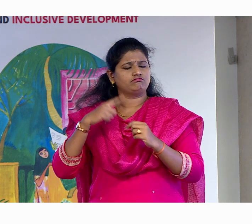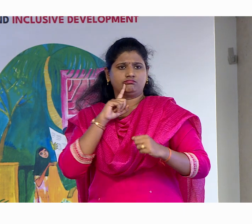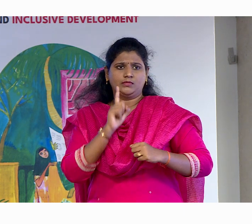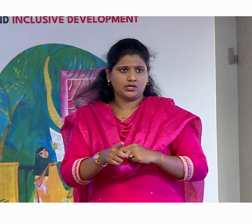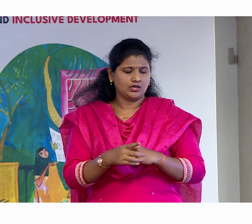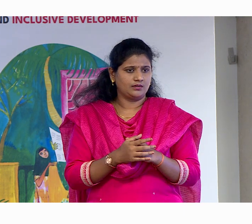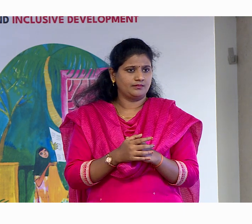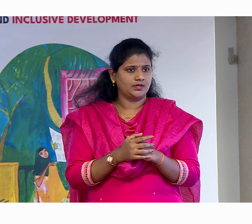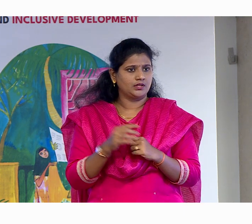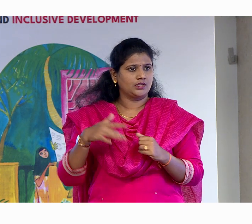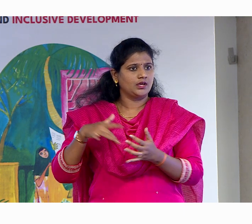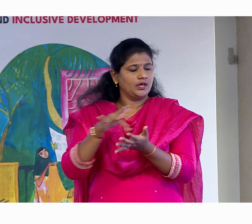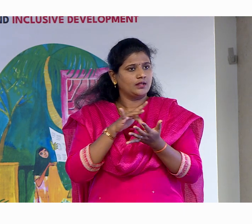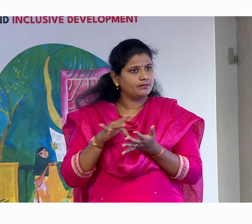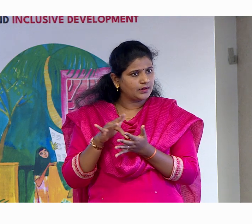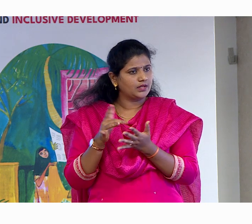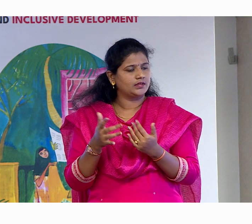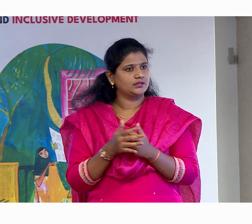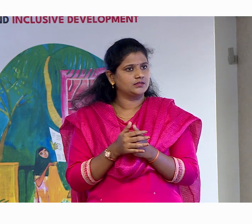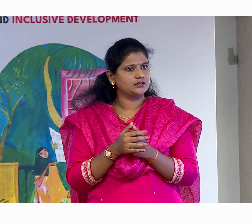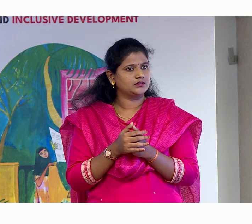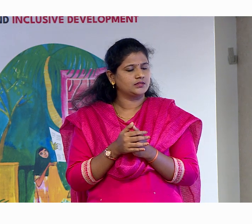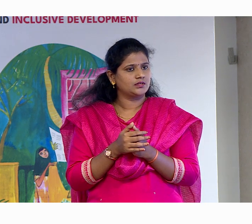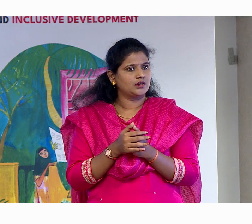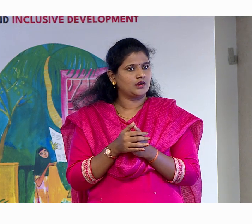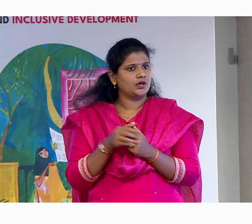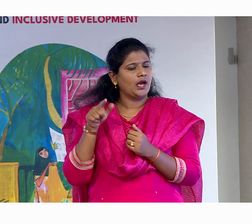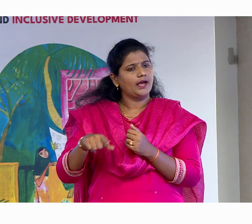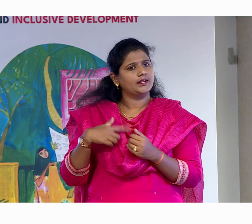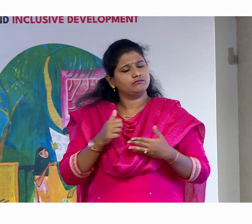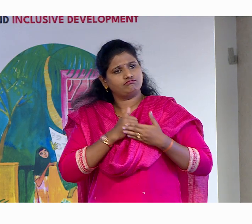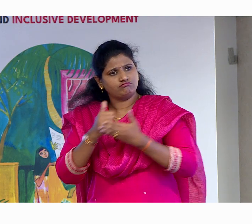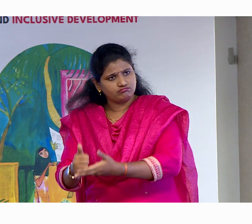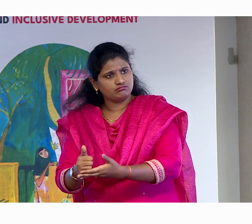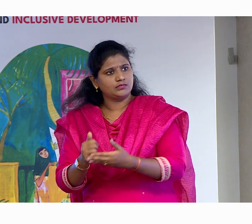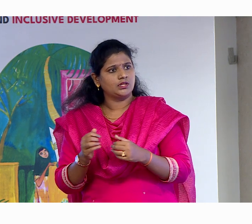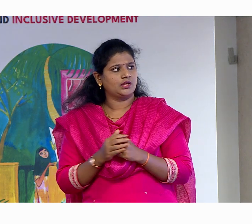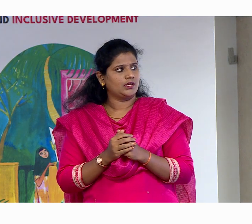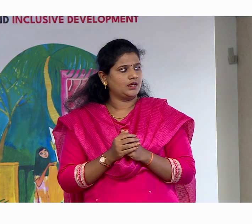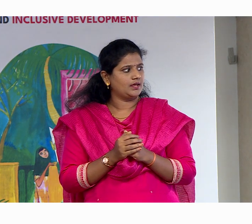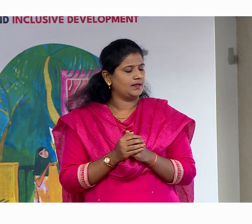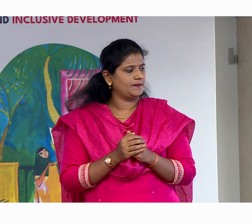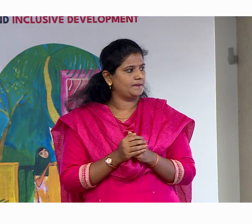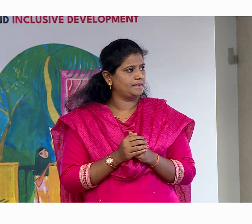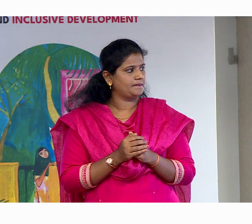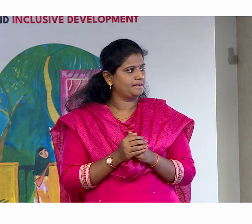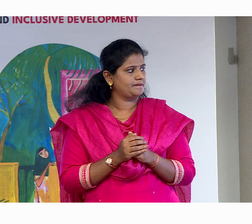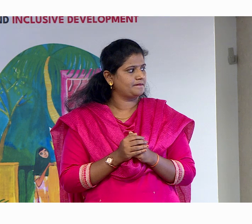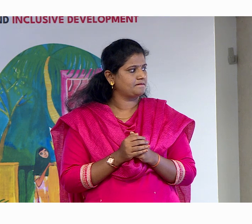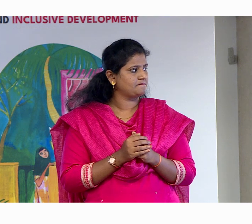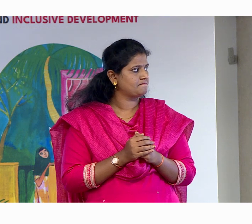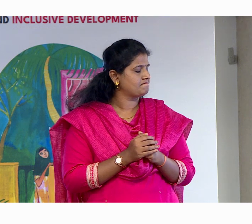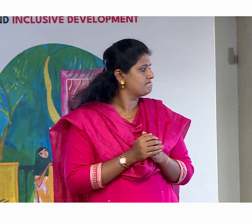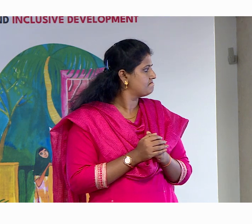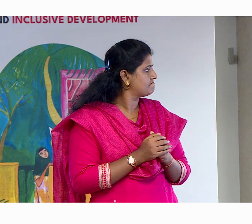head. It's based on our real life experiences, and it should help you put it all into context.